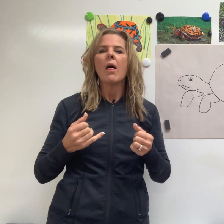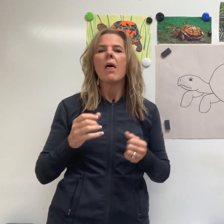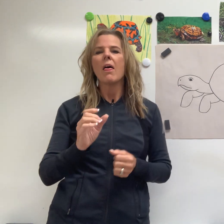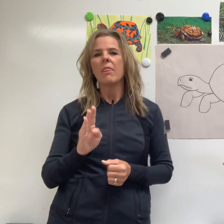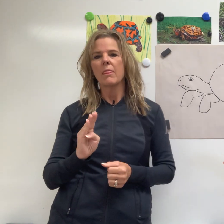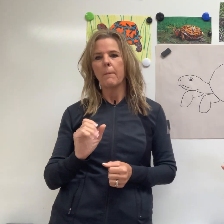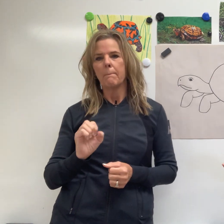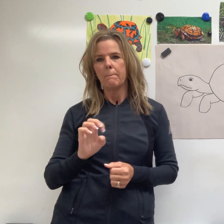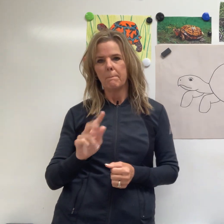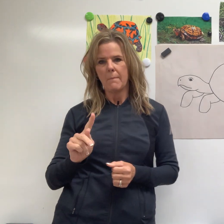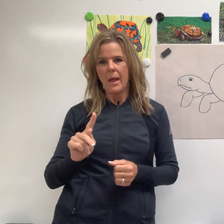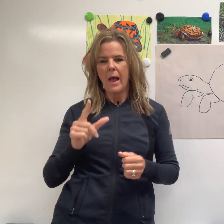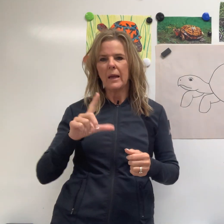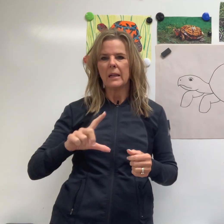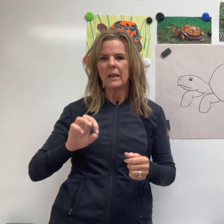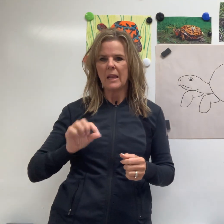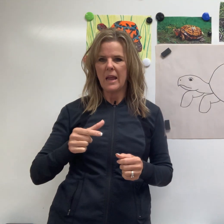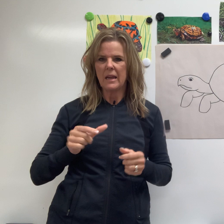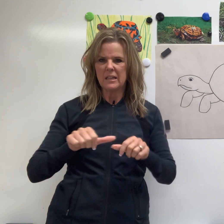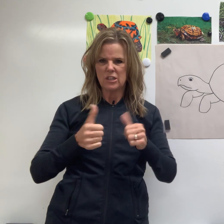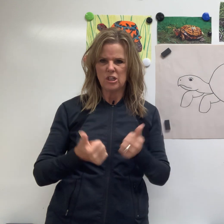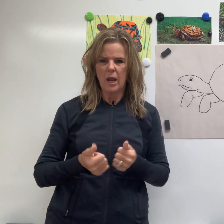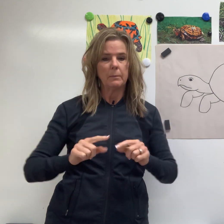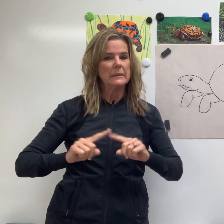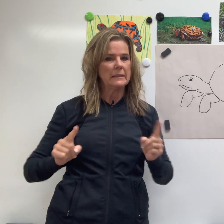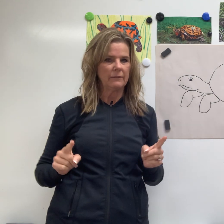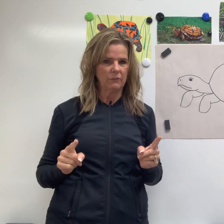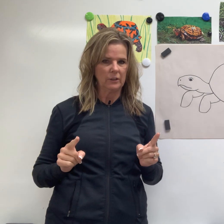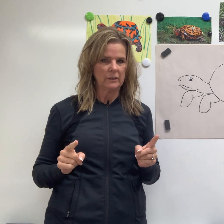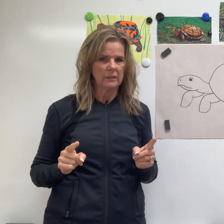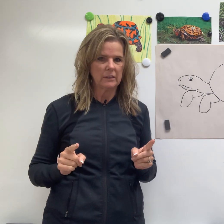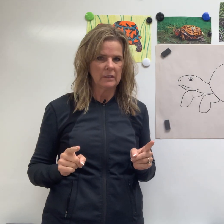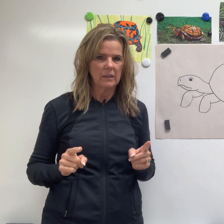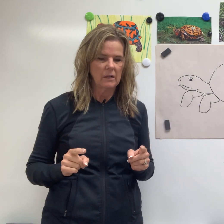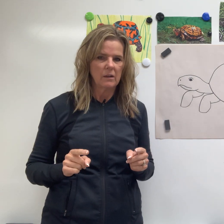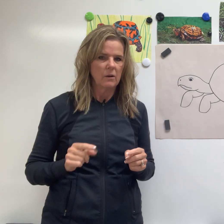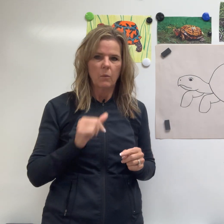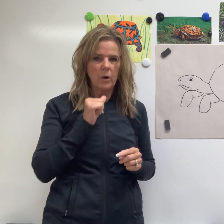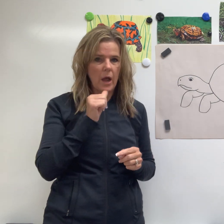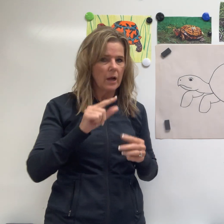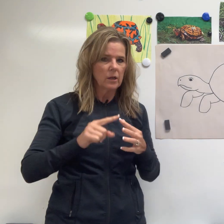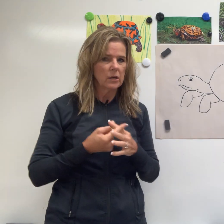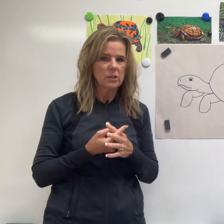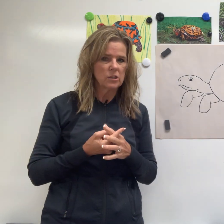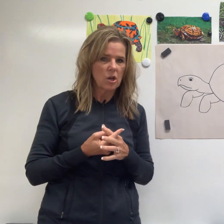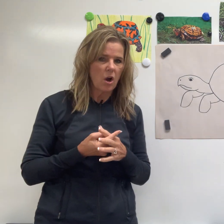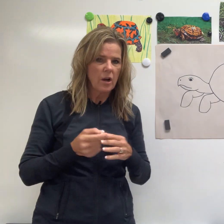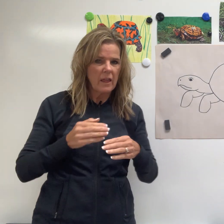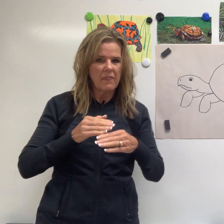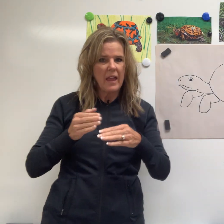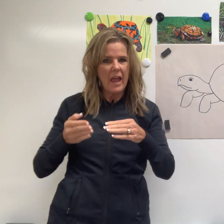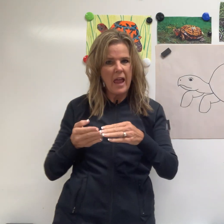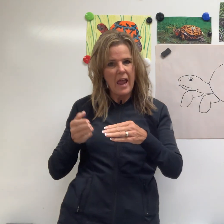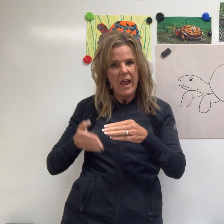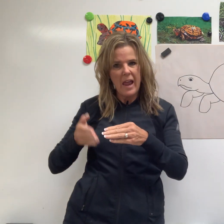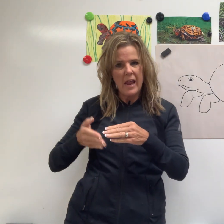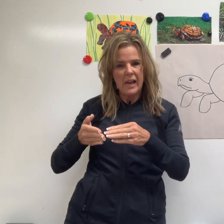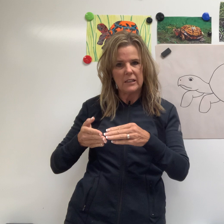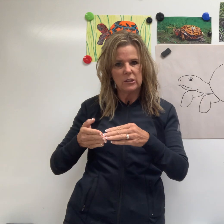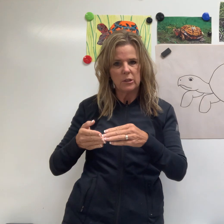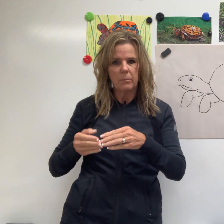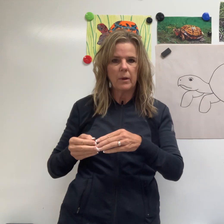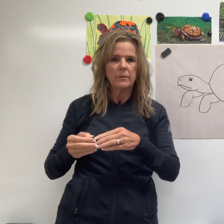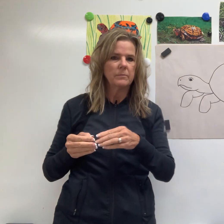is shaped a little bit differently. So we're gonna start not at the very edge of his shell, but I'm gonna come over just a little